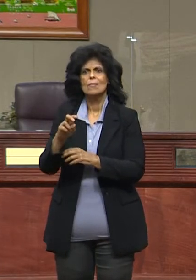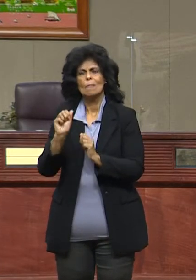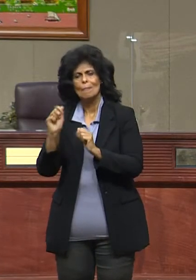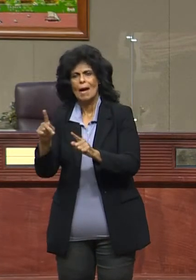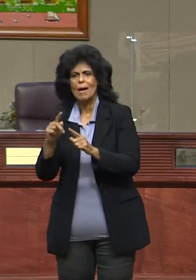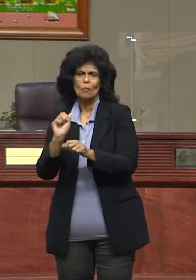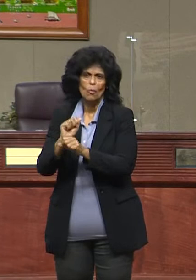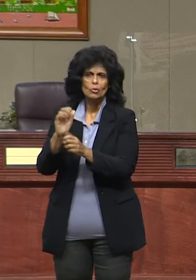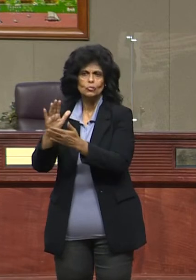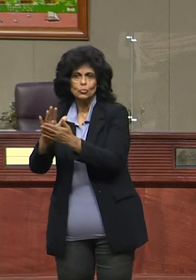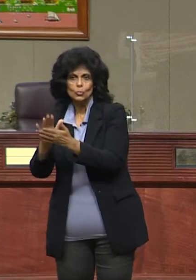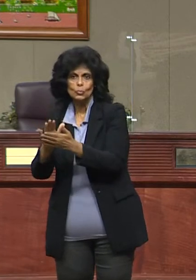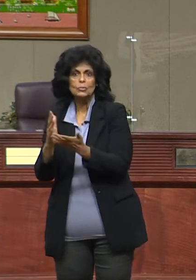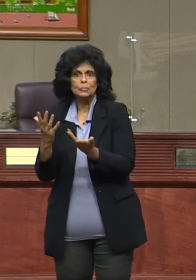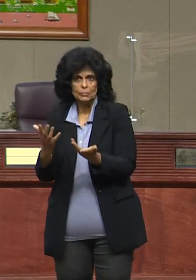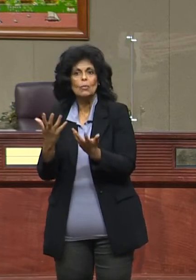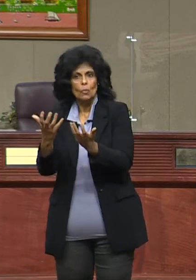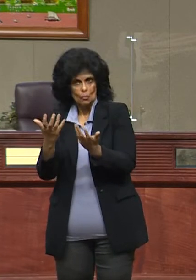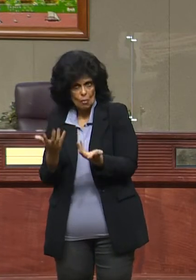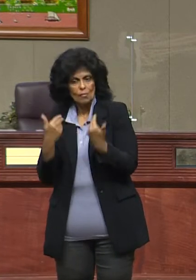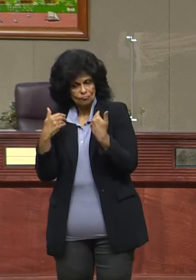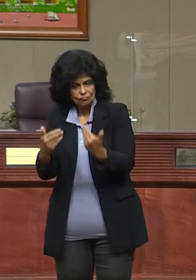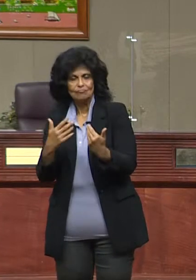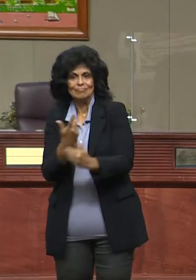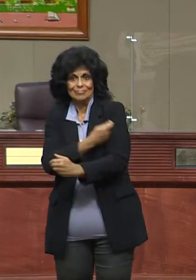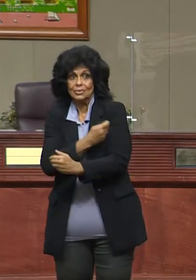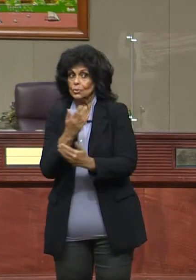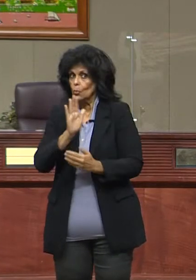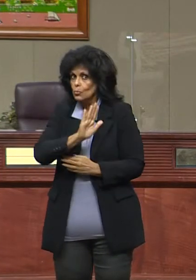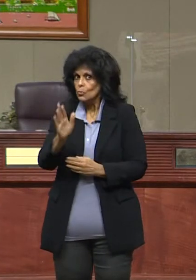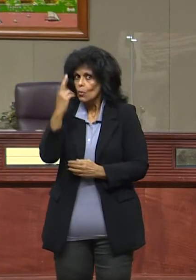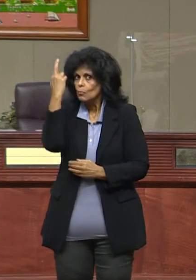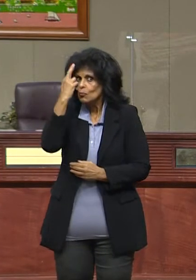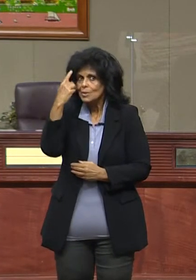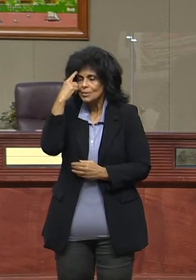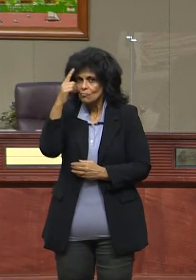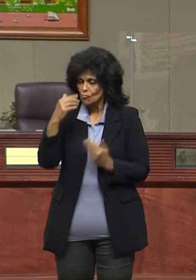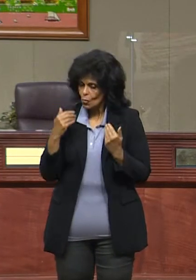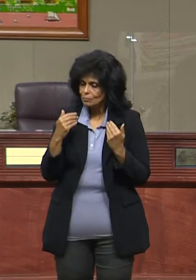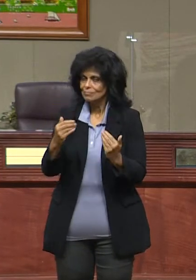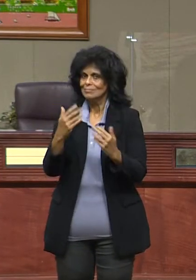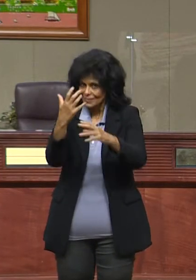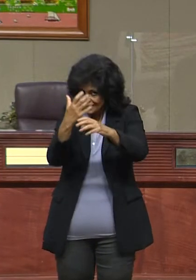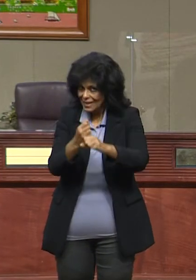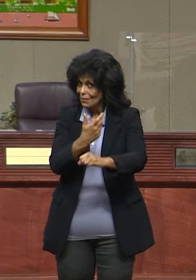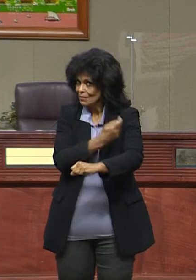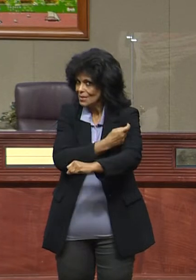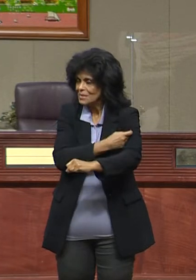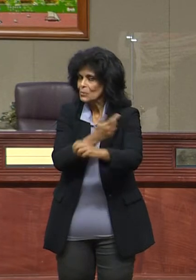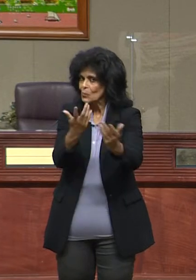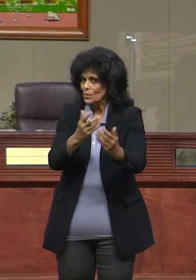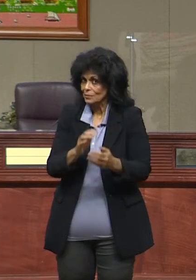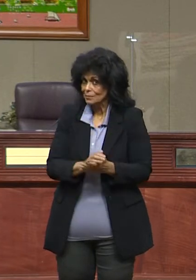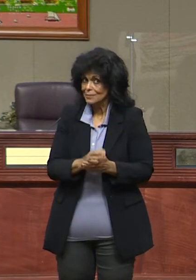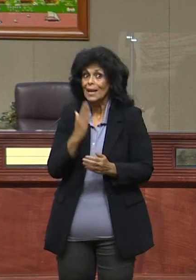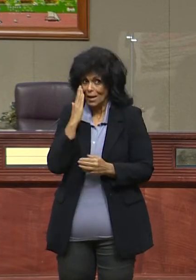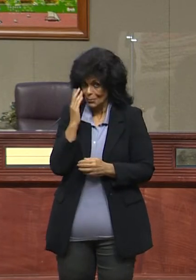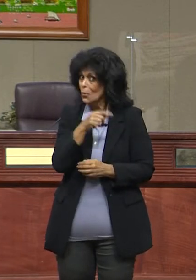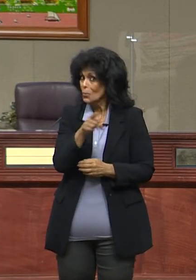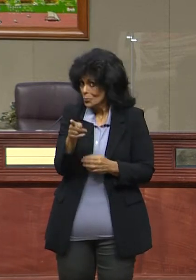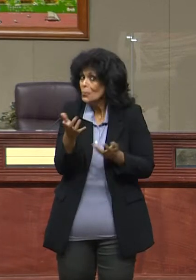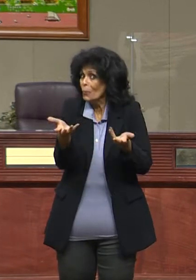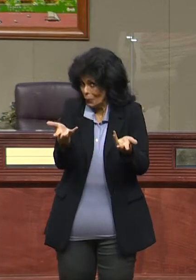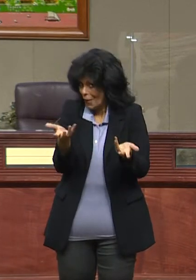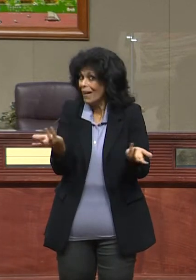you, what's your reason for wanting to get vaccinated? What is your reason? I know you want to get